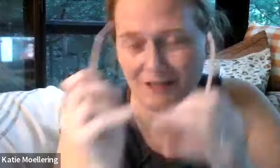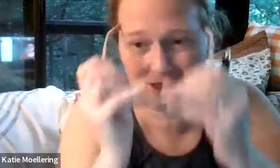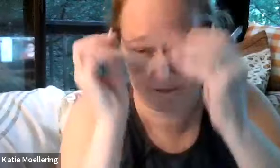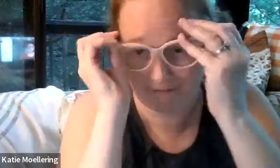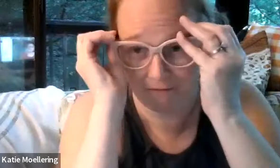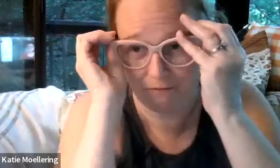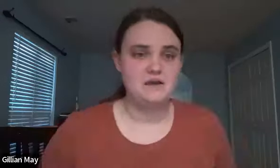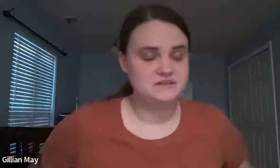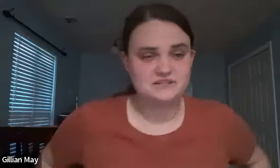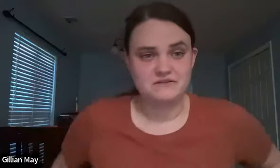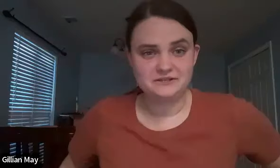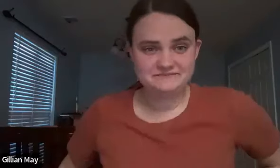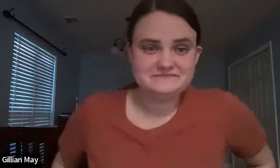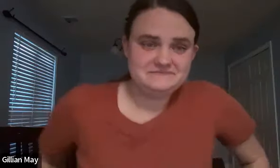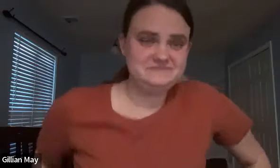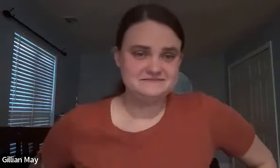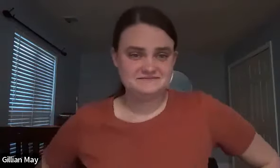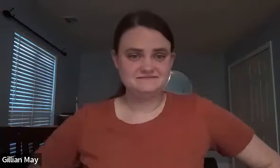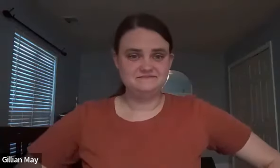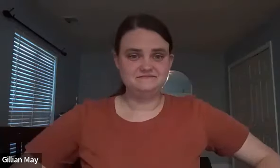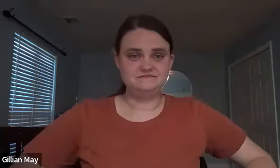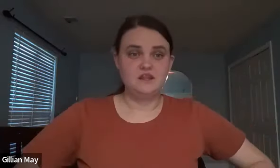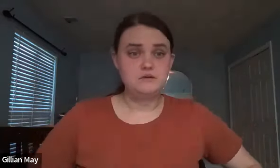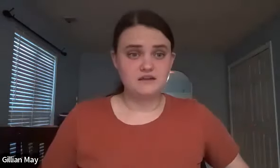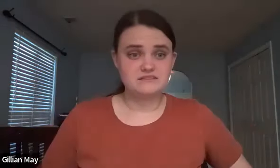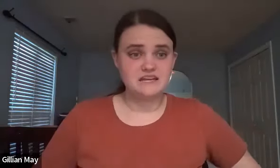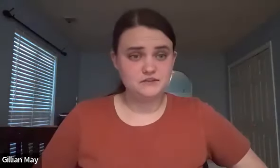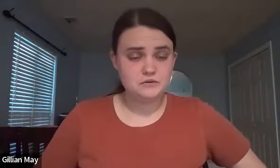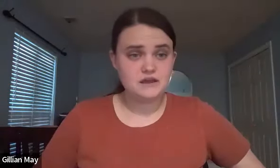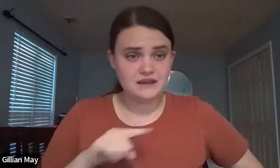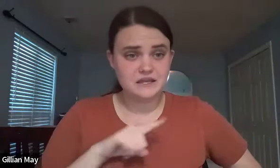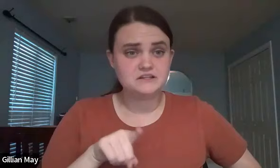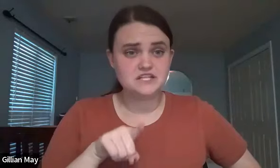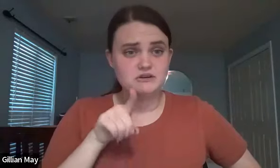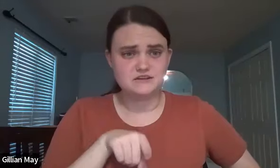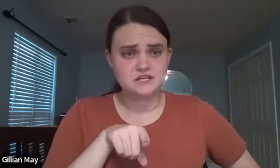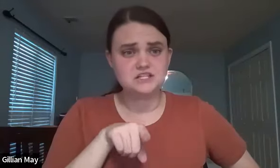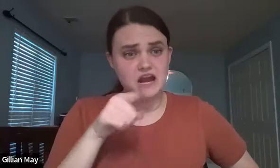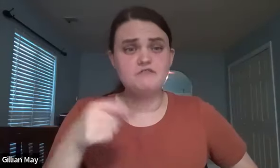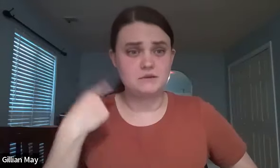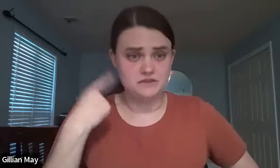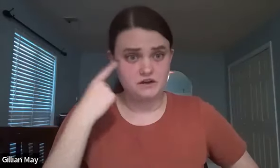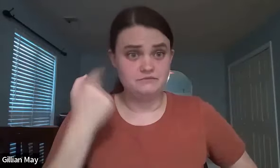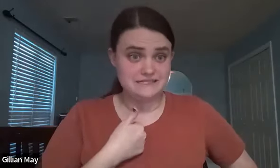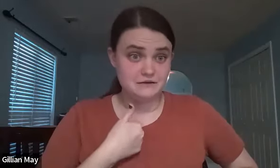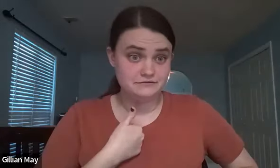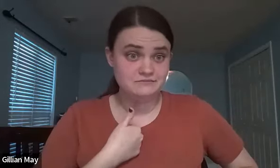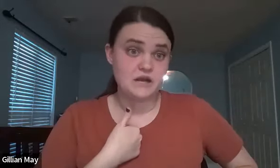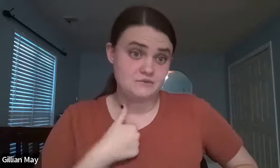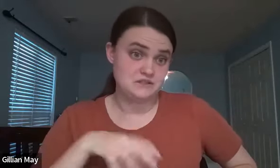questions. We are all probably wondering the same thing. Oh yeah. And I guarantee you it's a question that I've probably thought of myself when I was